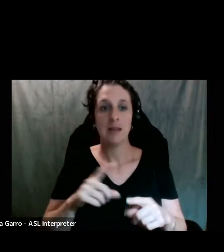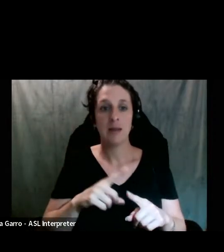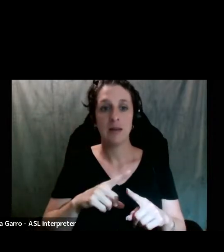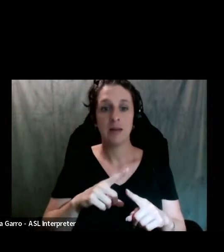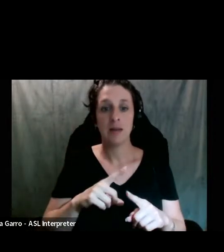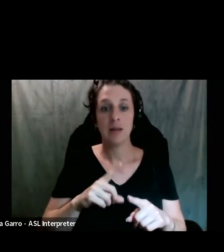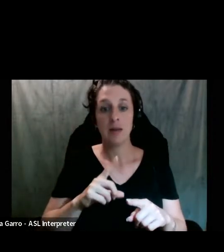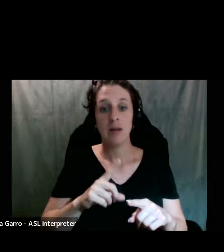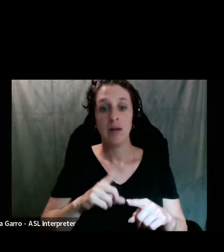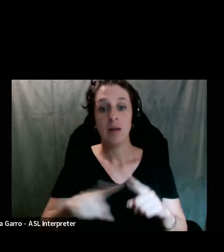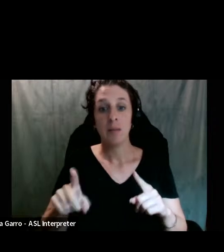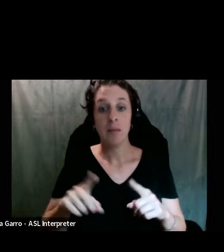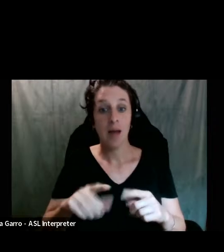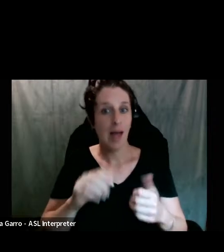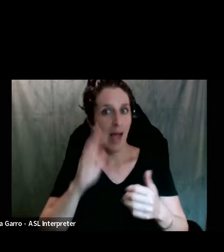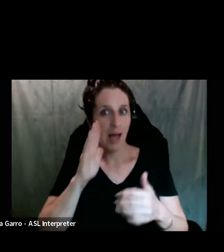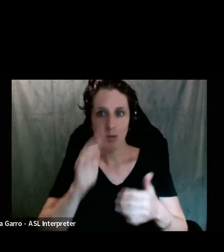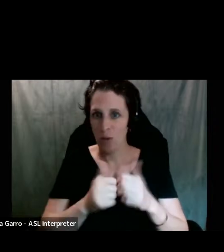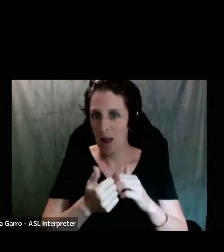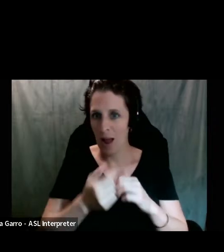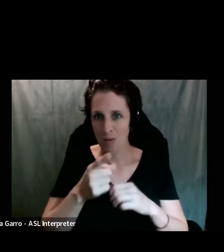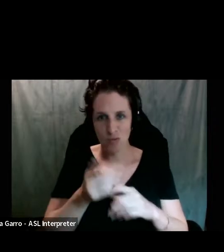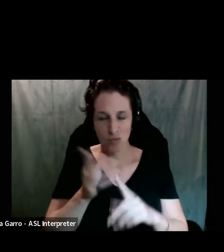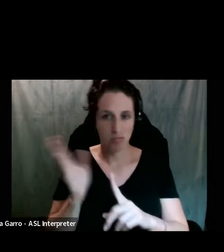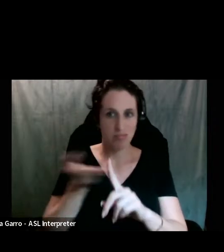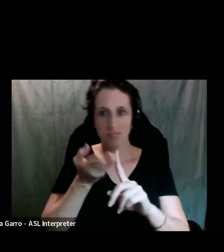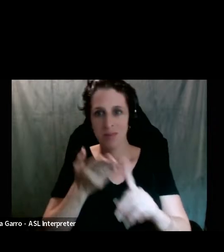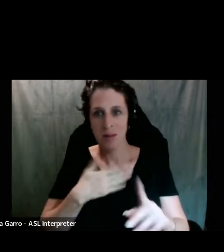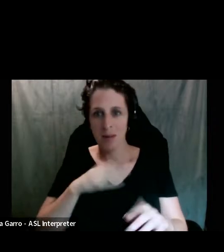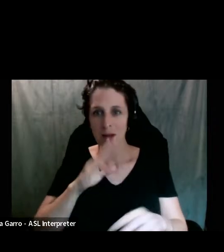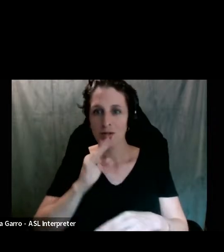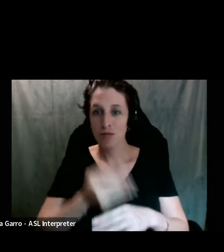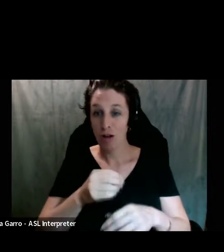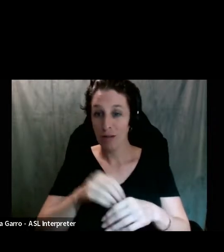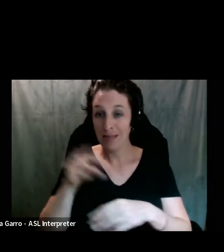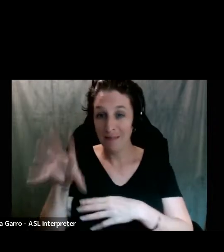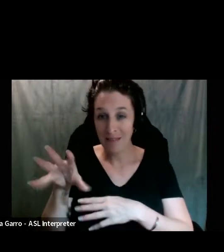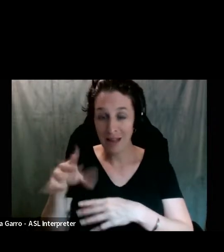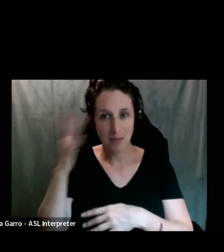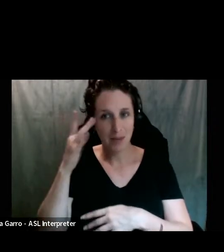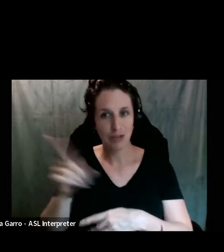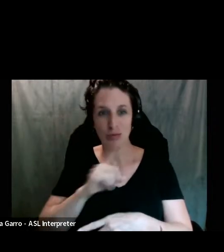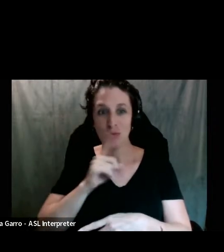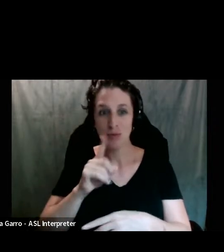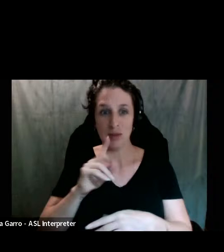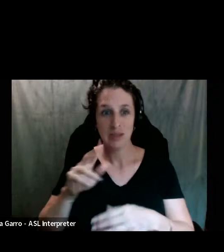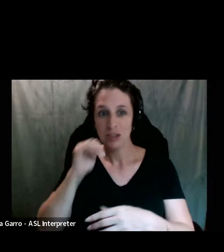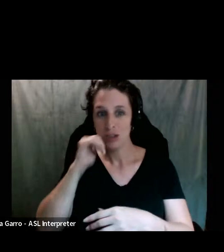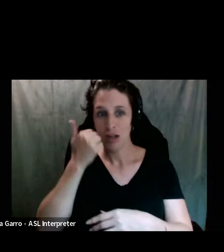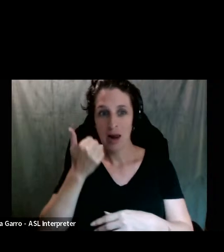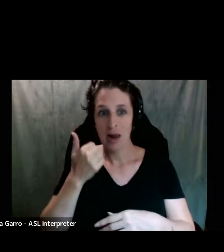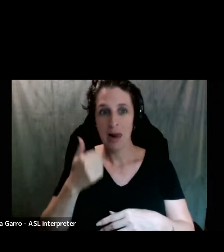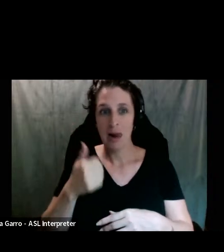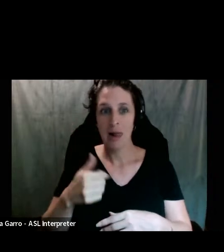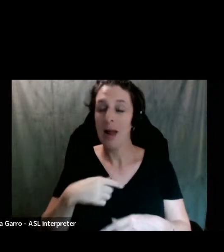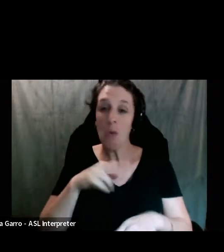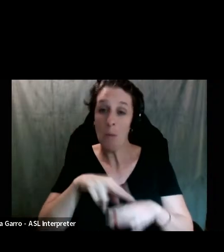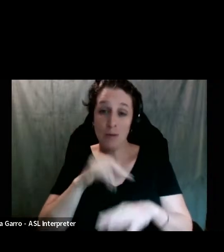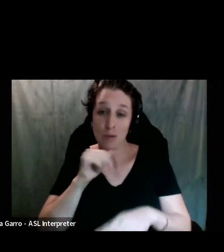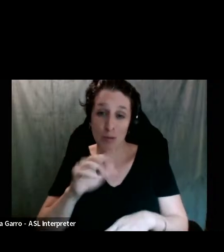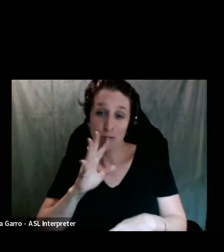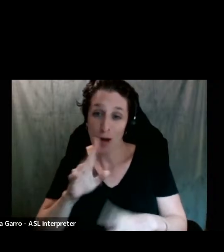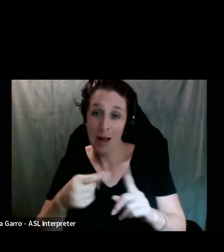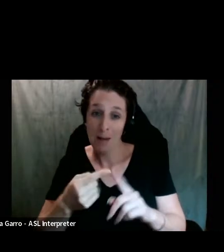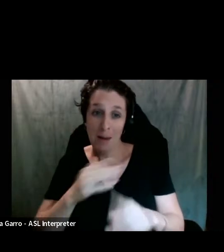involved in the video because she's usually really shy. And usually I don't talk about my daughter, but she was there, so I guess I can